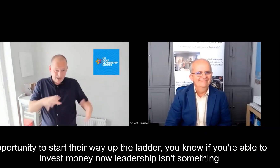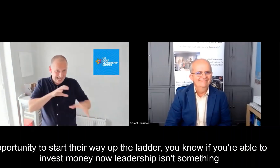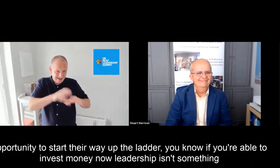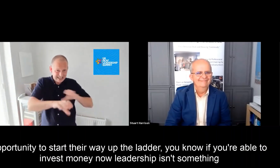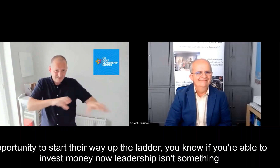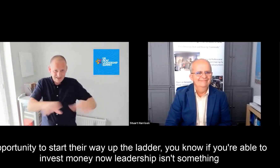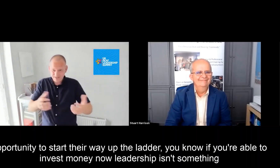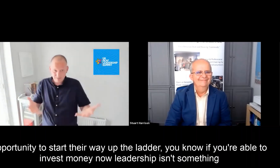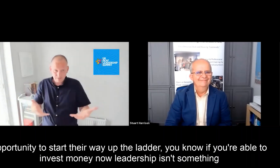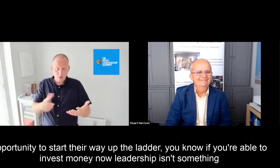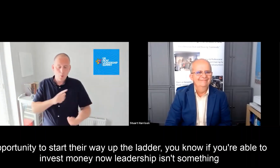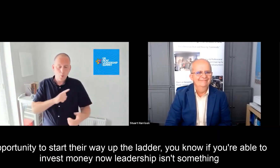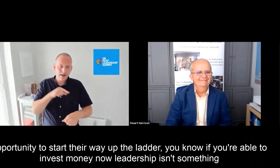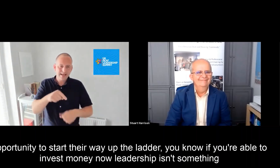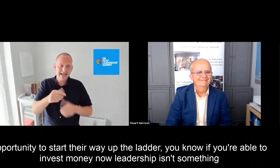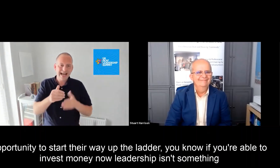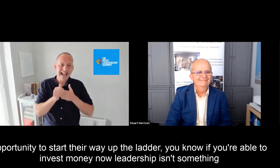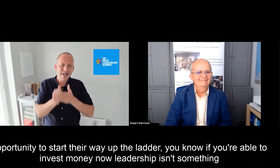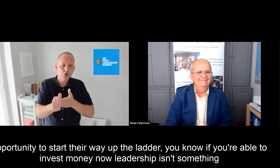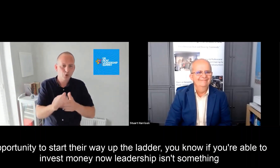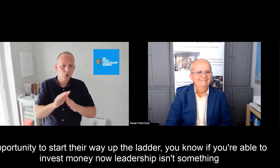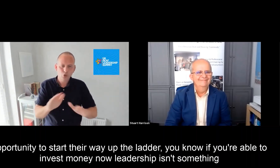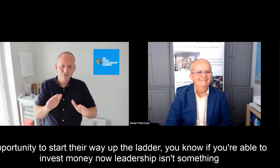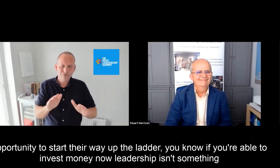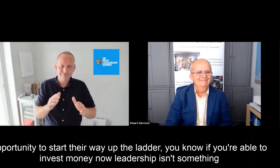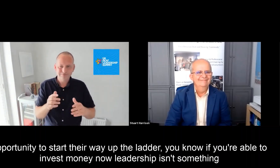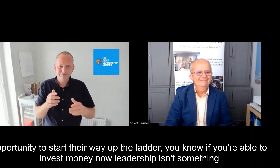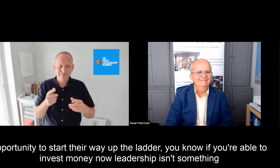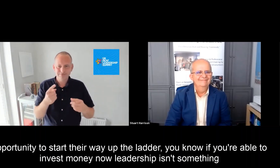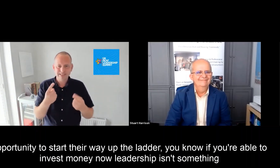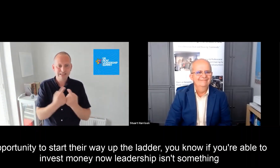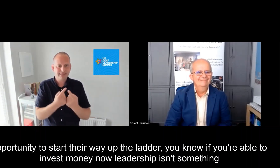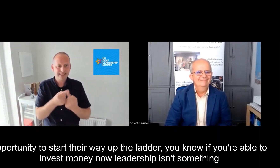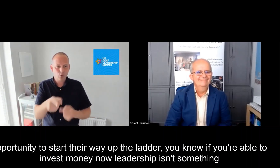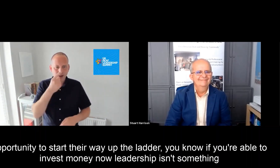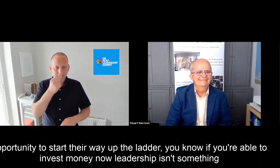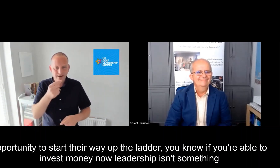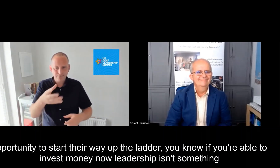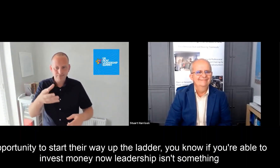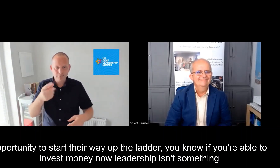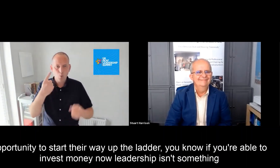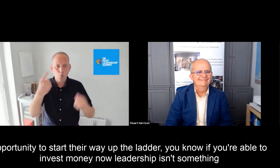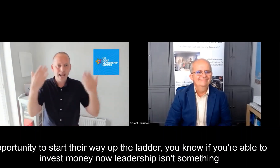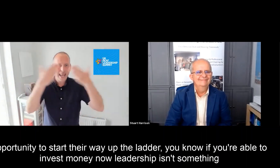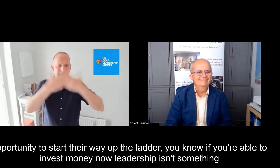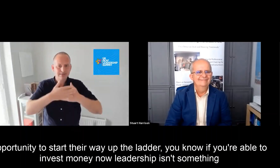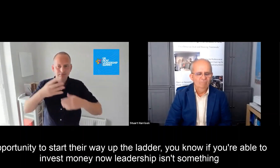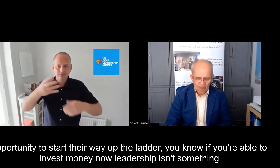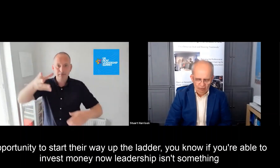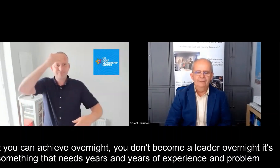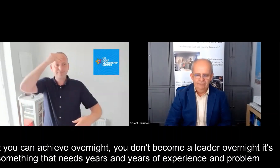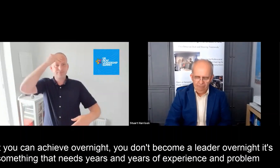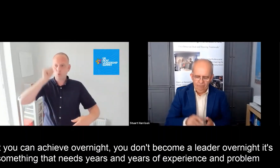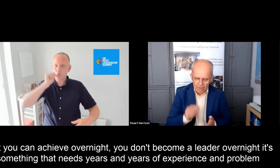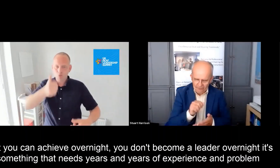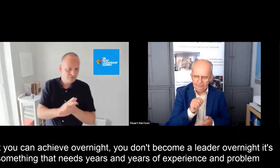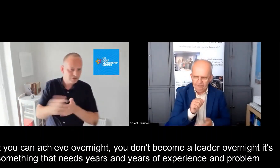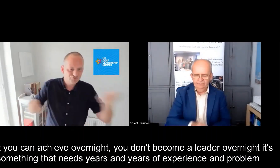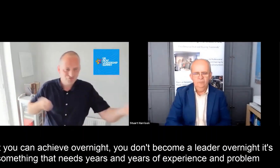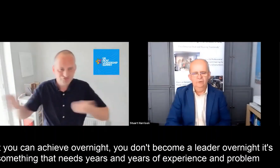to start their way up the ladder. You know, if you're able to invest money now, leadership isn't something that you can achieve